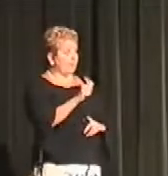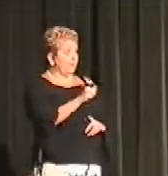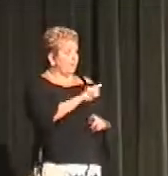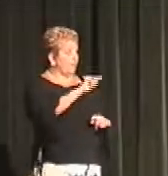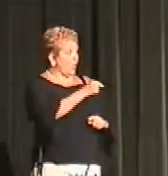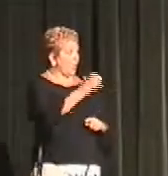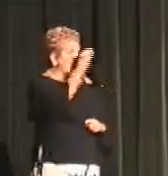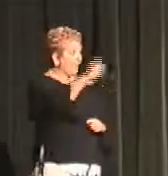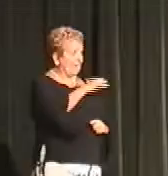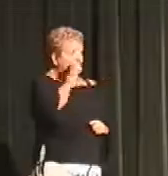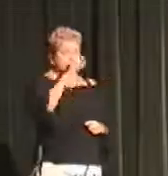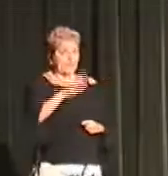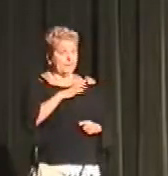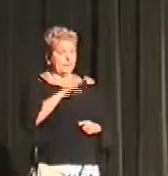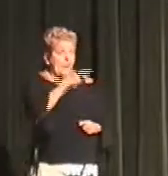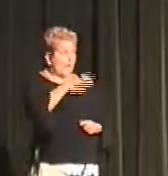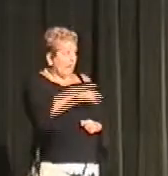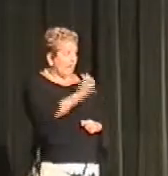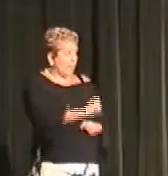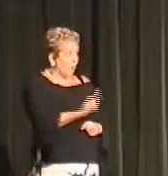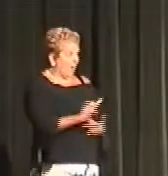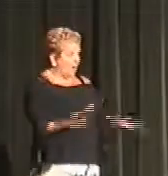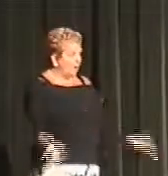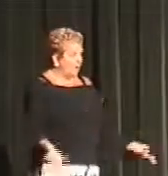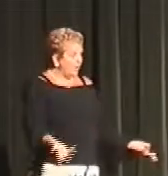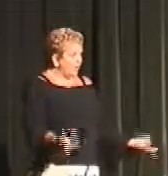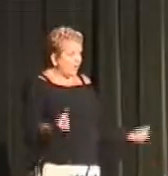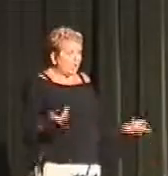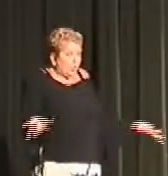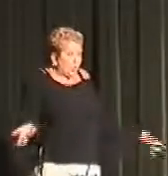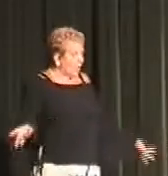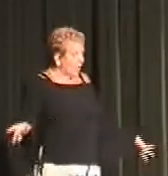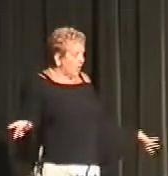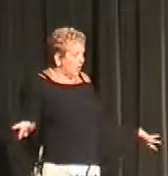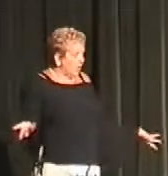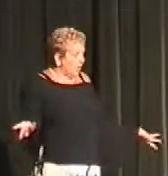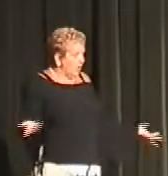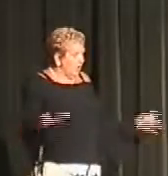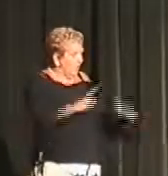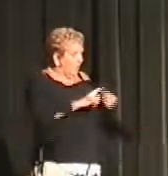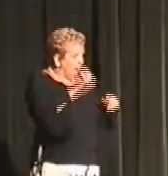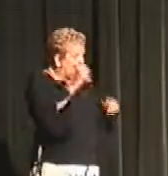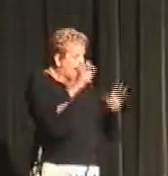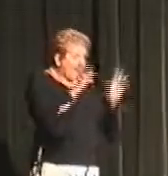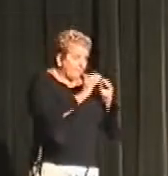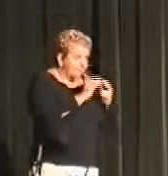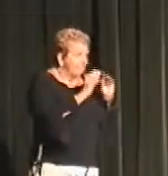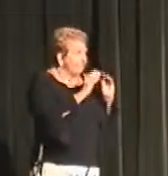men and women. I didn't like any of them. But I went to these 21 meetings a week anyway.